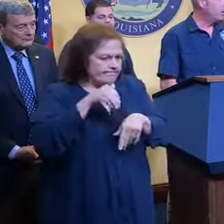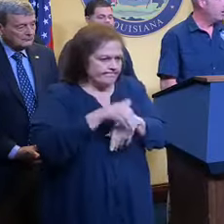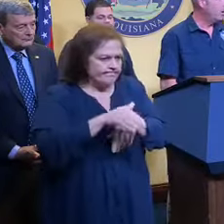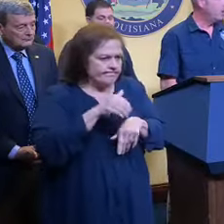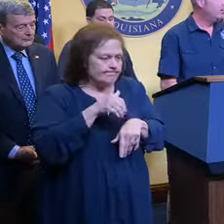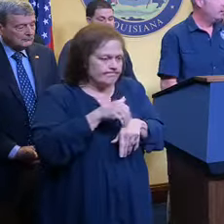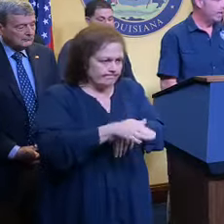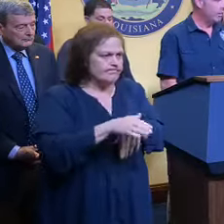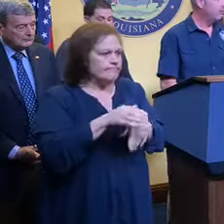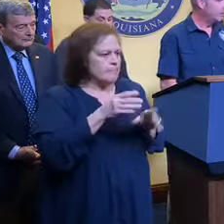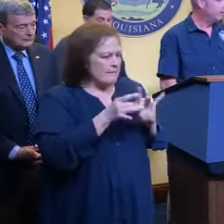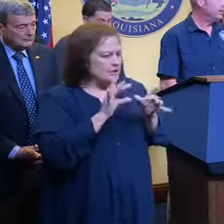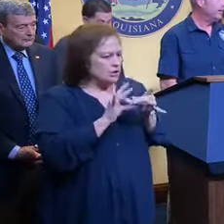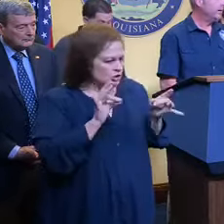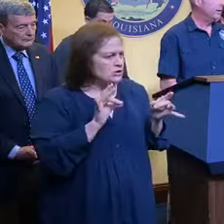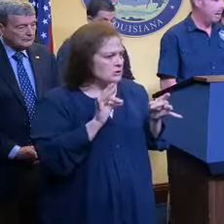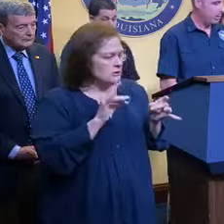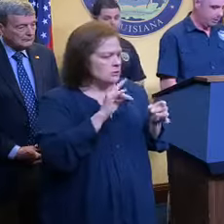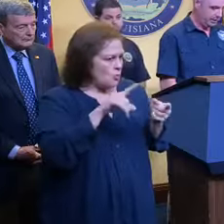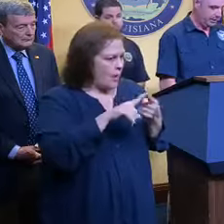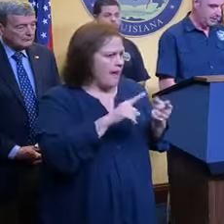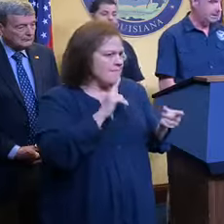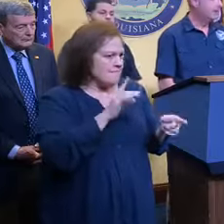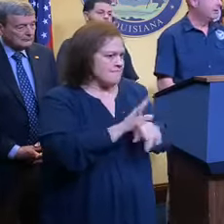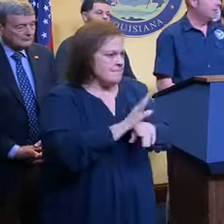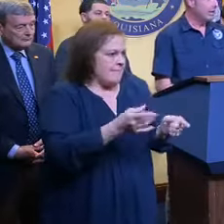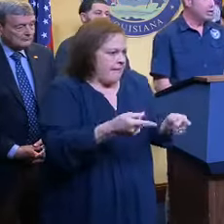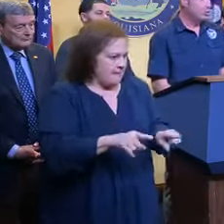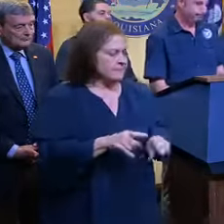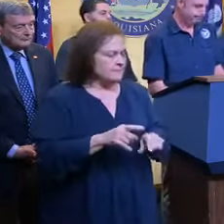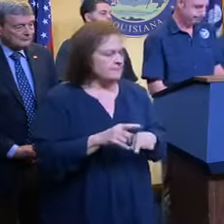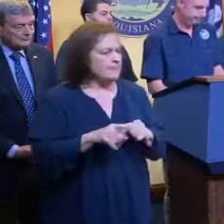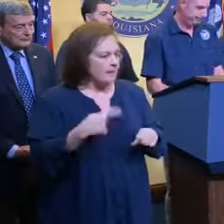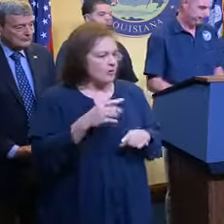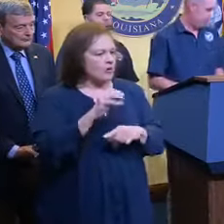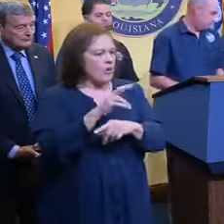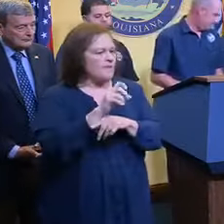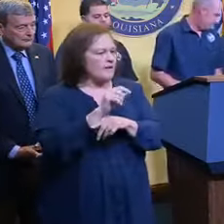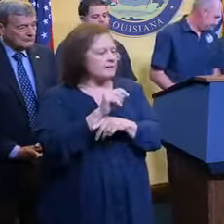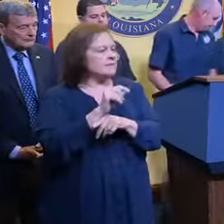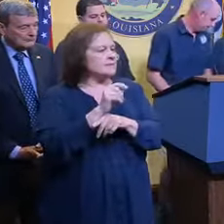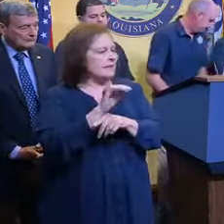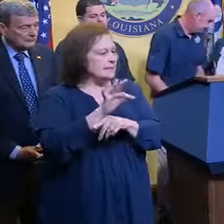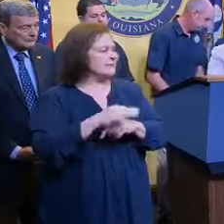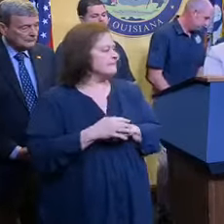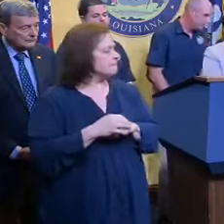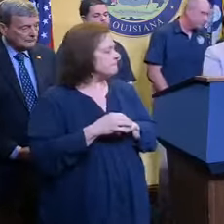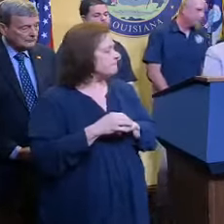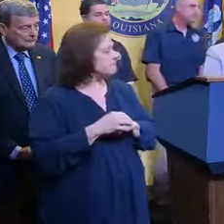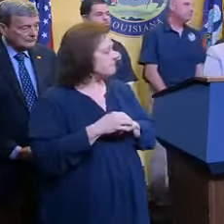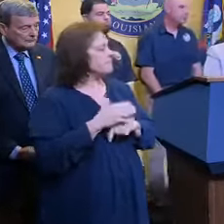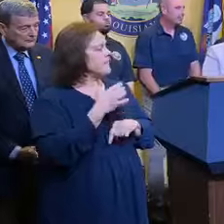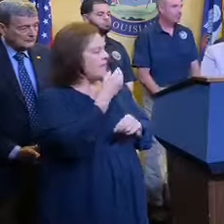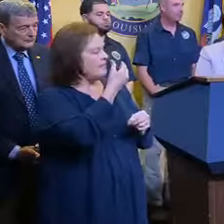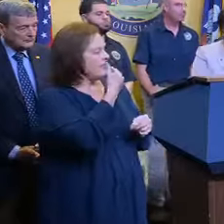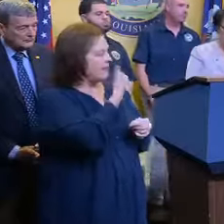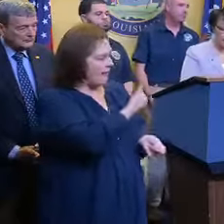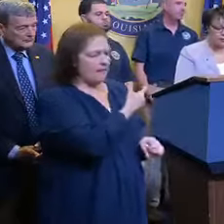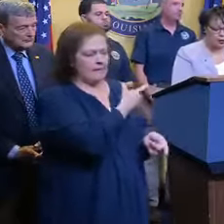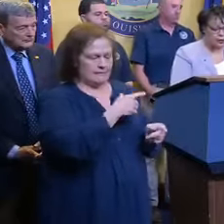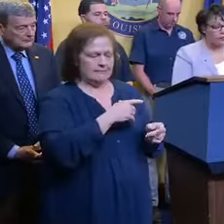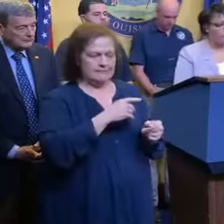that we are putting out frequently about COVID-19. Thank you. Thank you so much, Colin, and for the clarification on